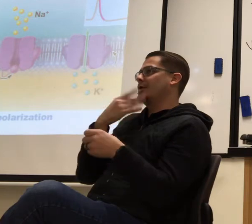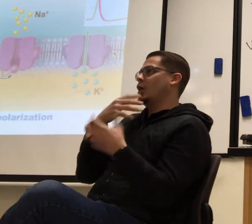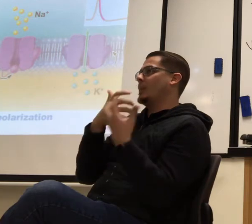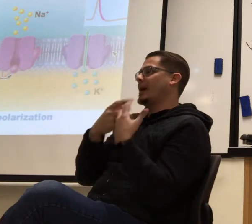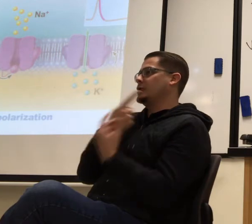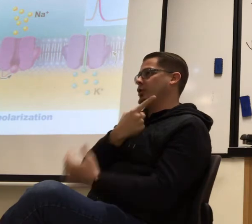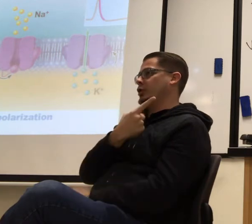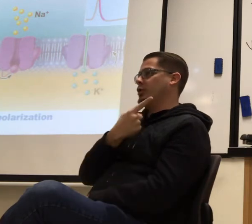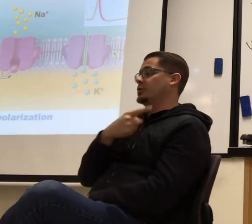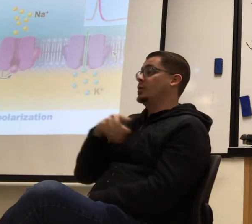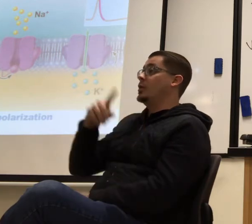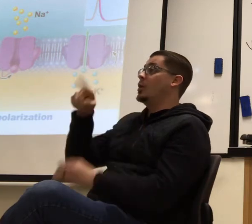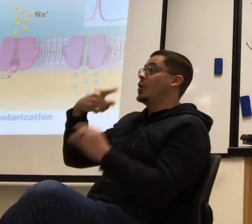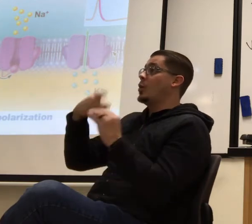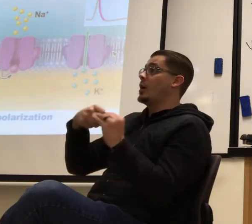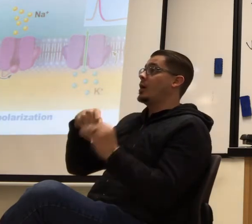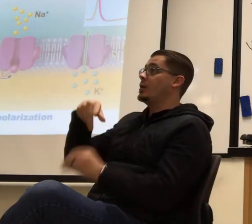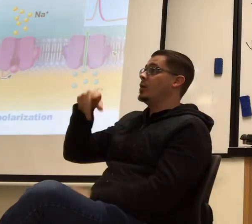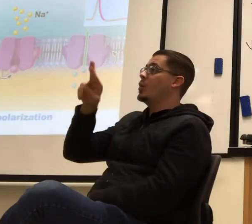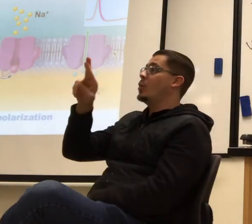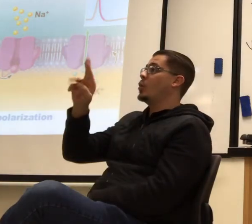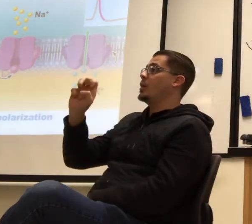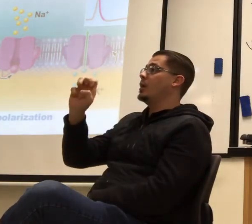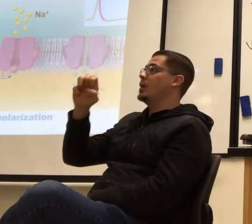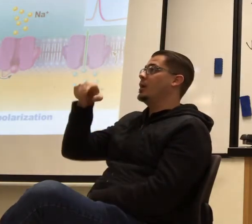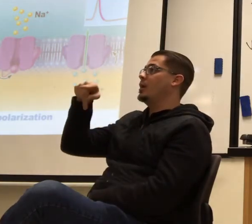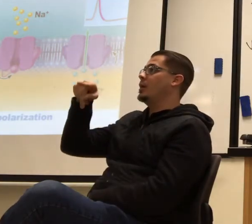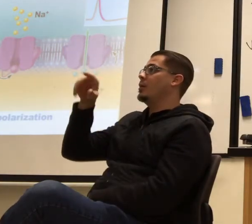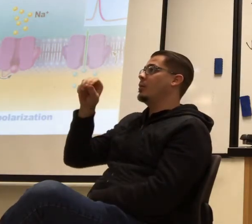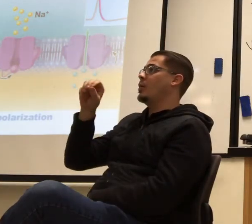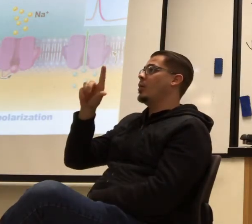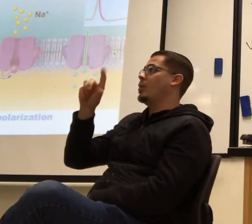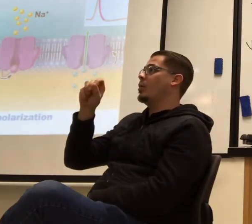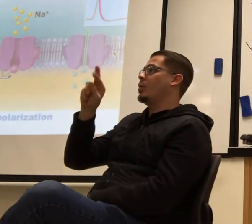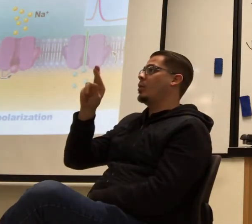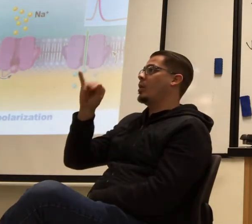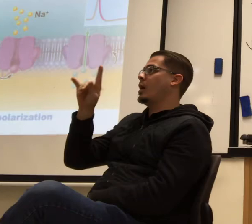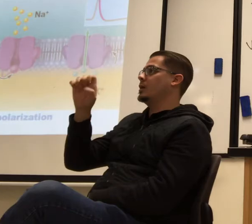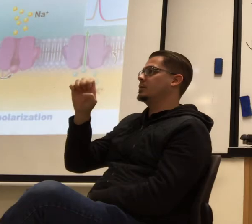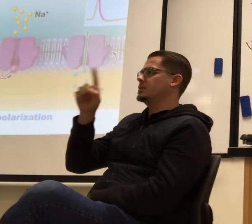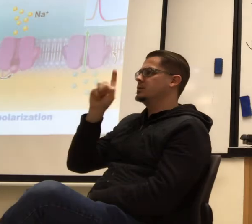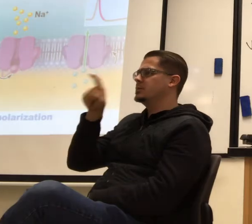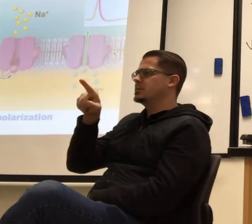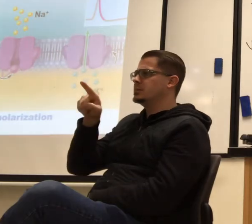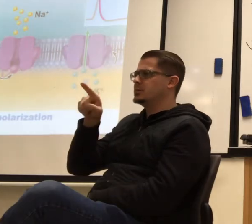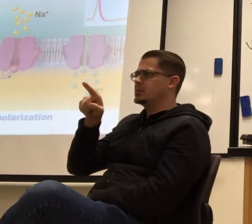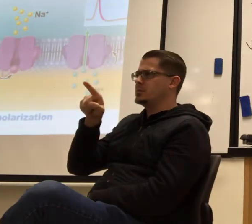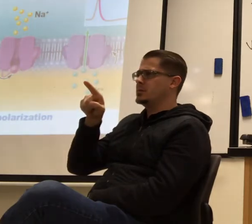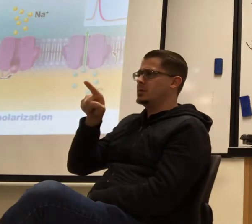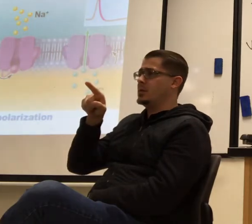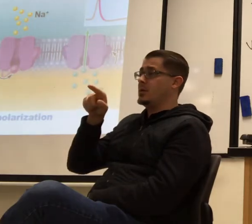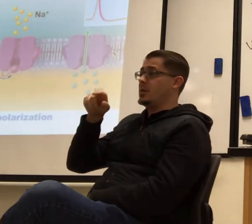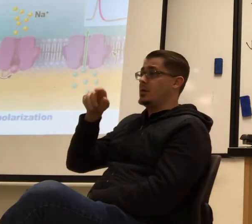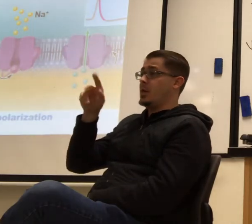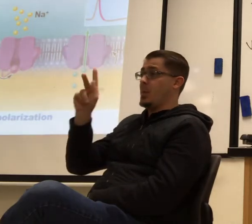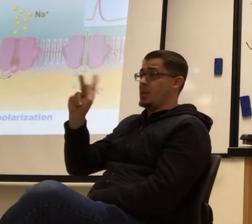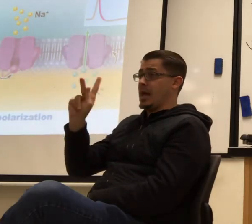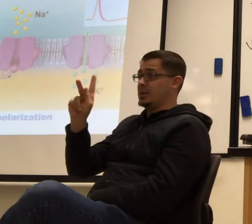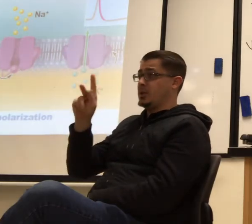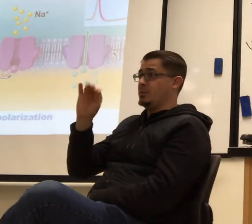So when you repolarize, let's remember that, well, let me ask you, are the kinetics of the potassium